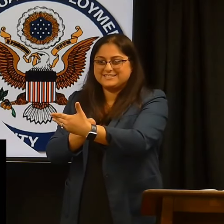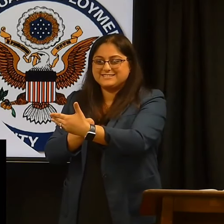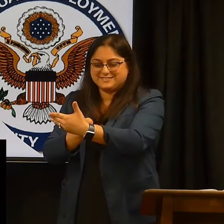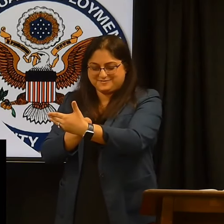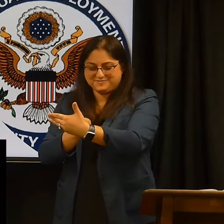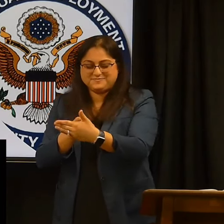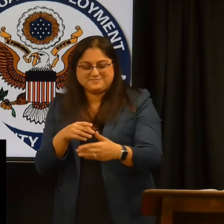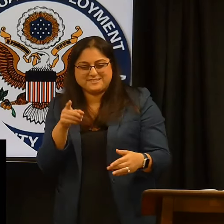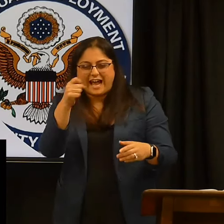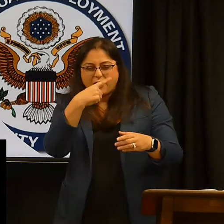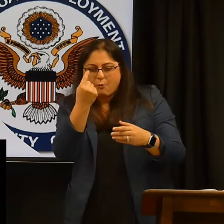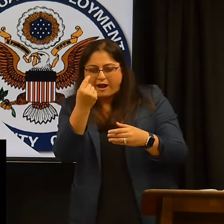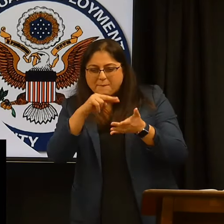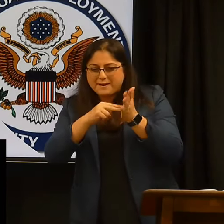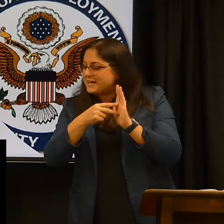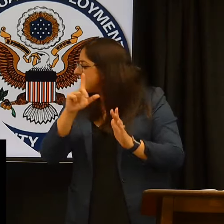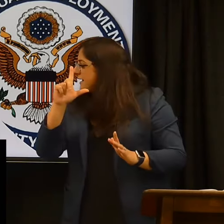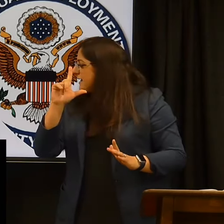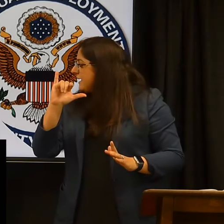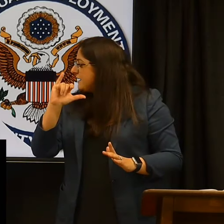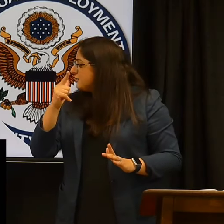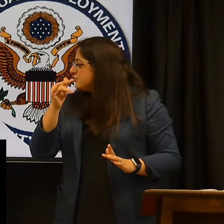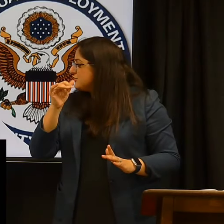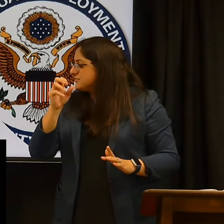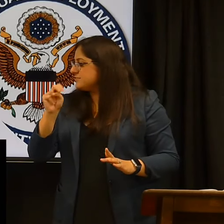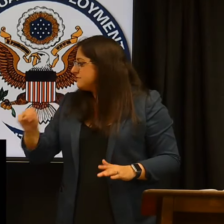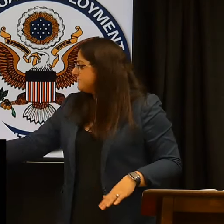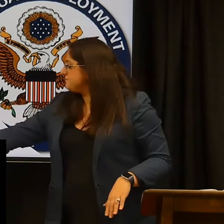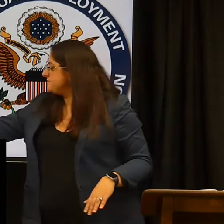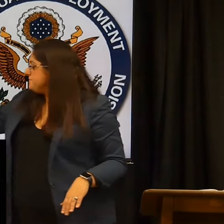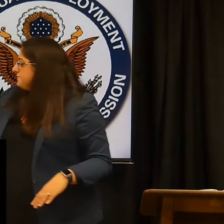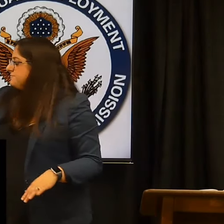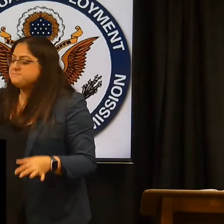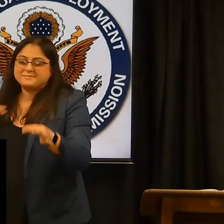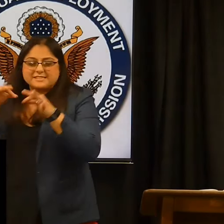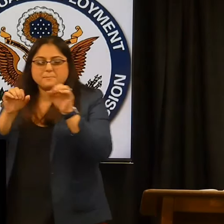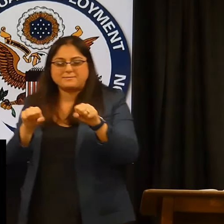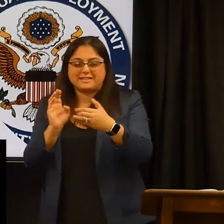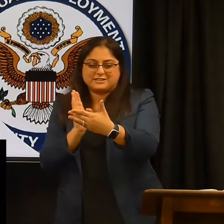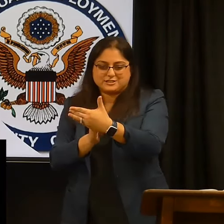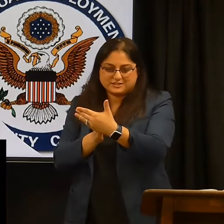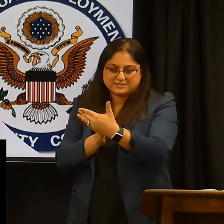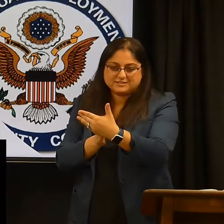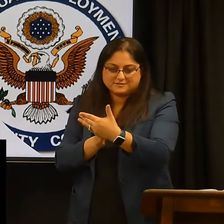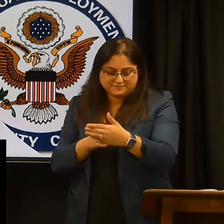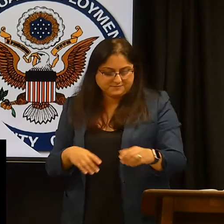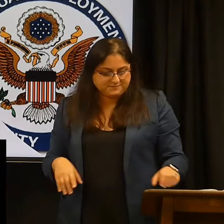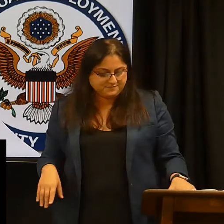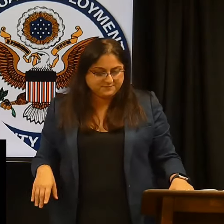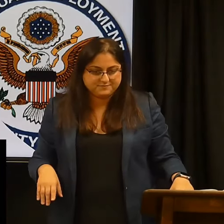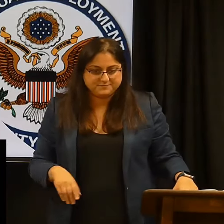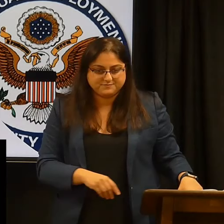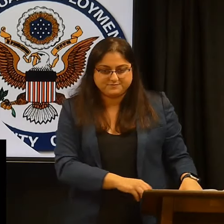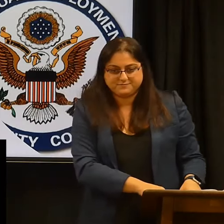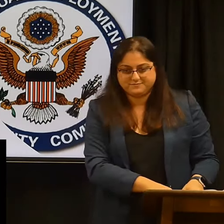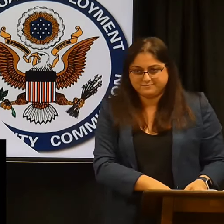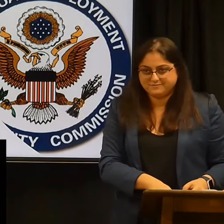Yeah, that was the part I just explained about people what does litigation mean? That's possibly the right